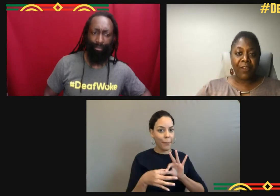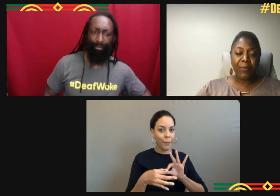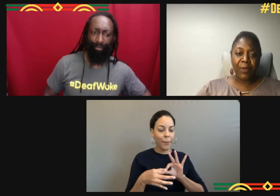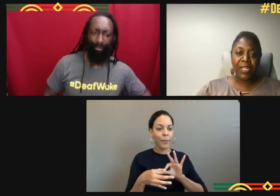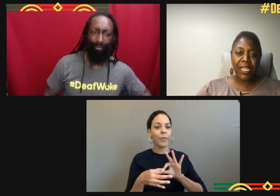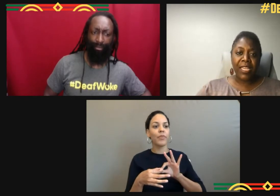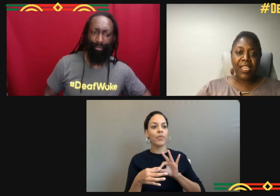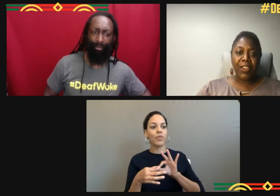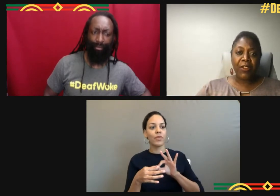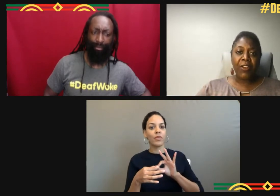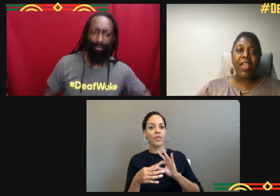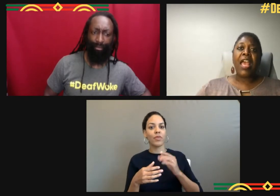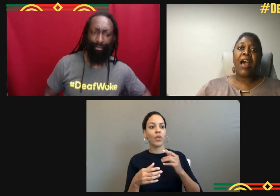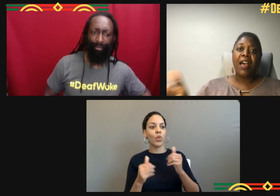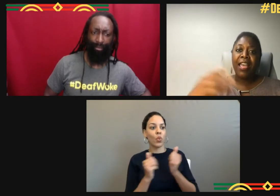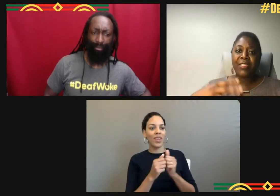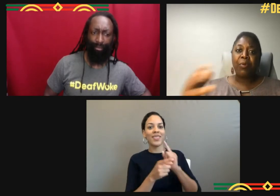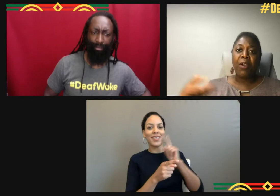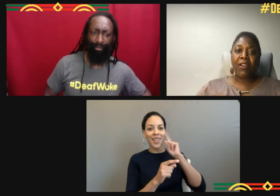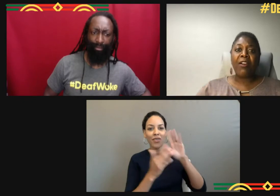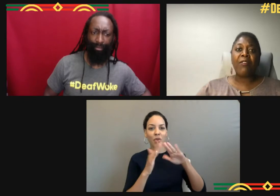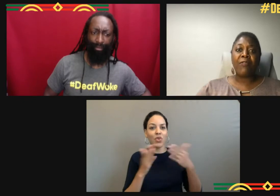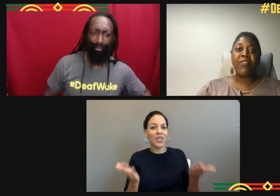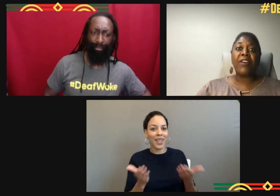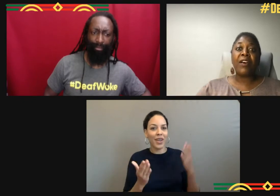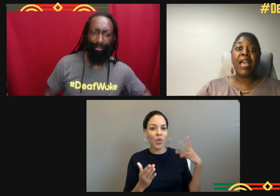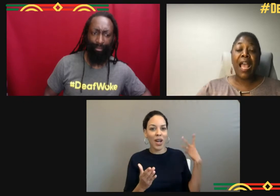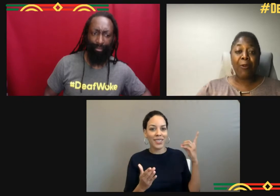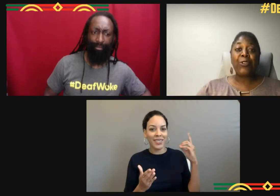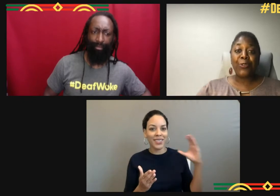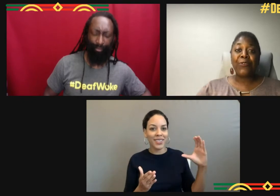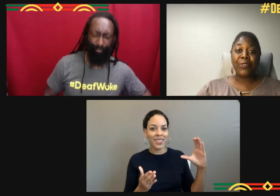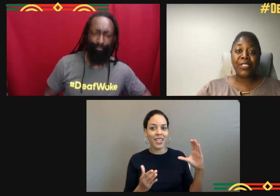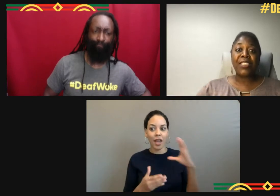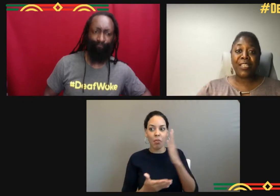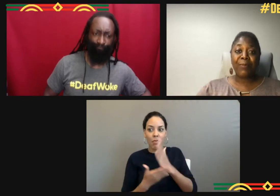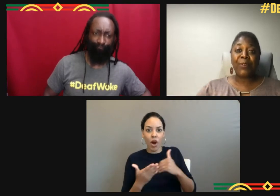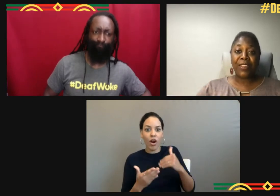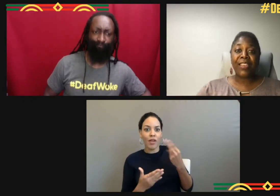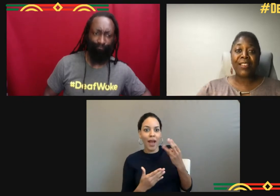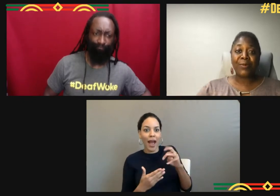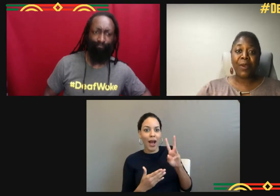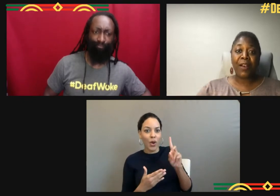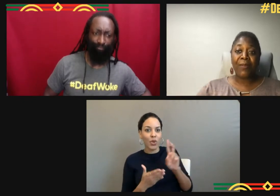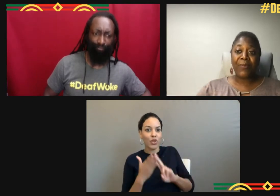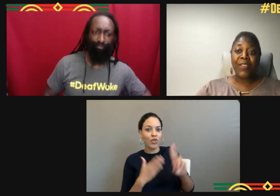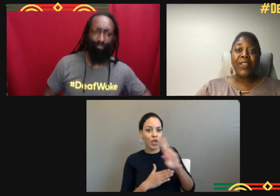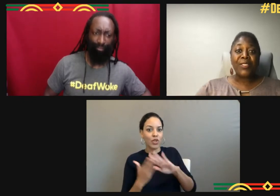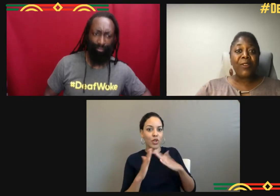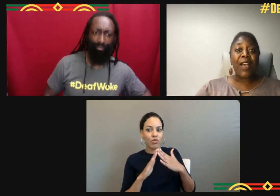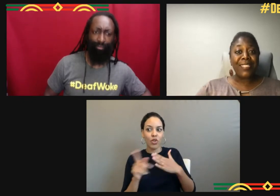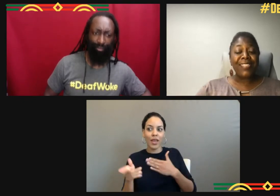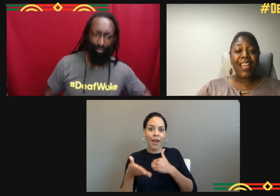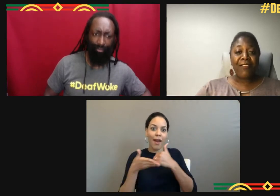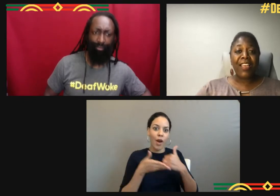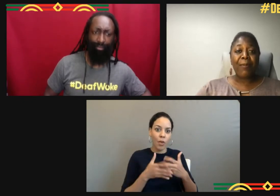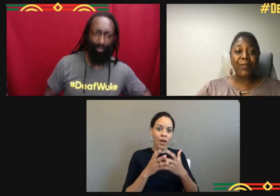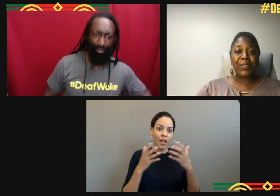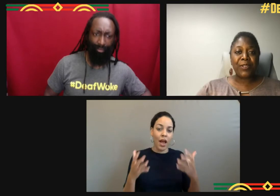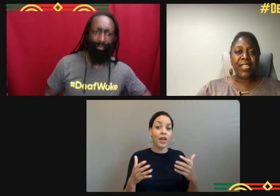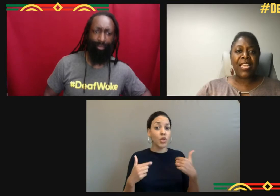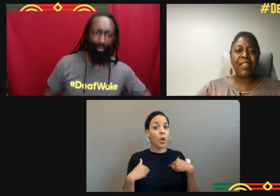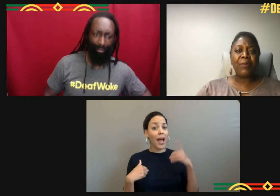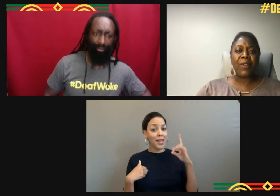the deaf community here as part of the Howard University community as well. So I did have